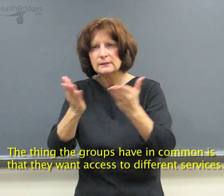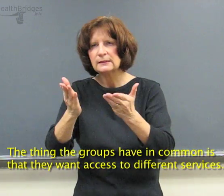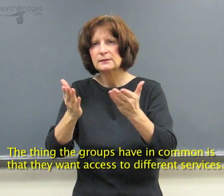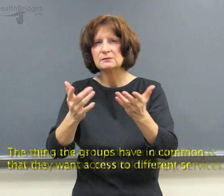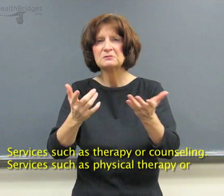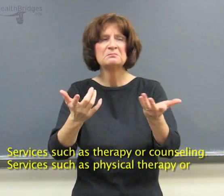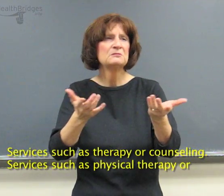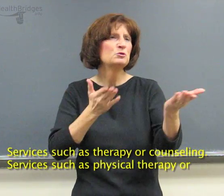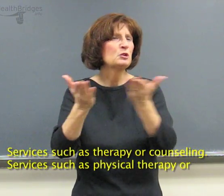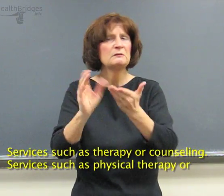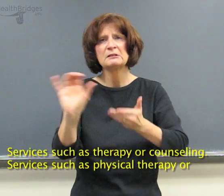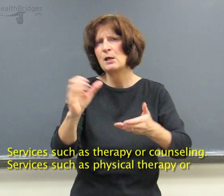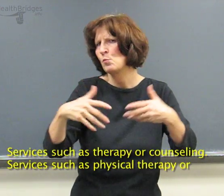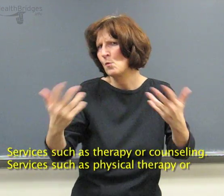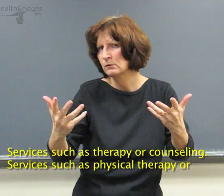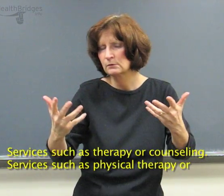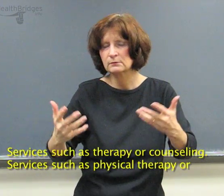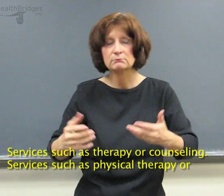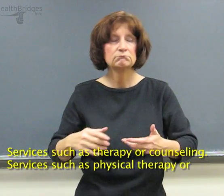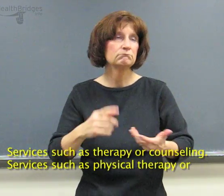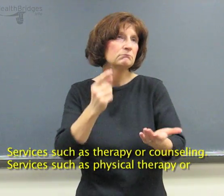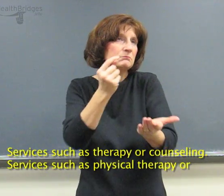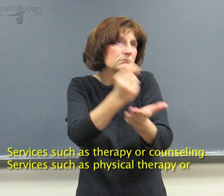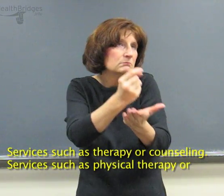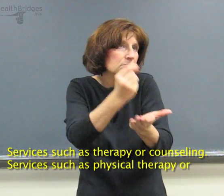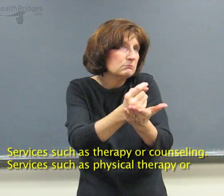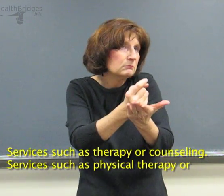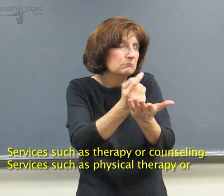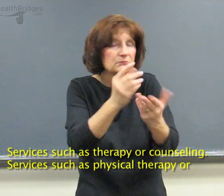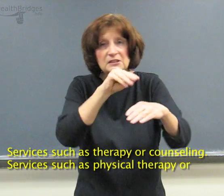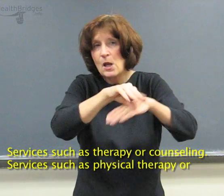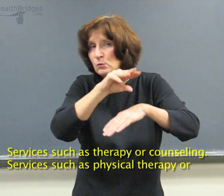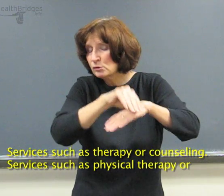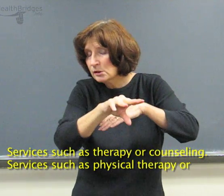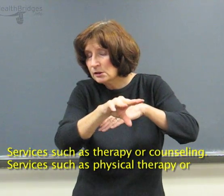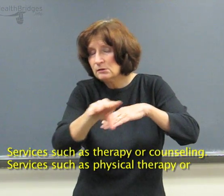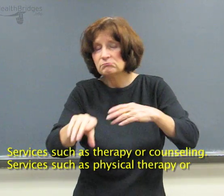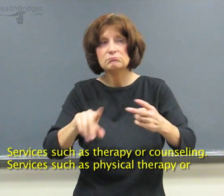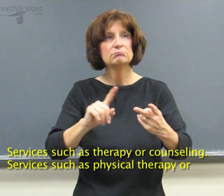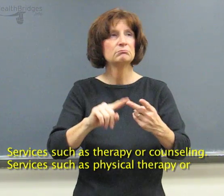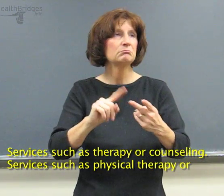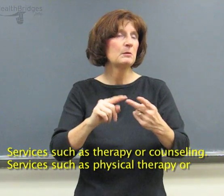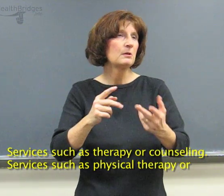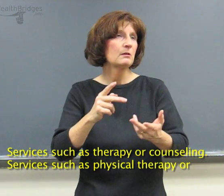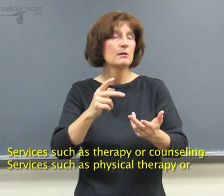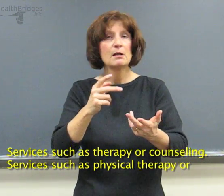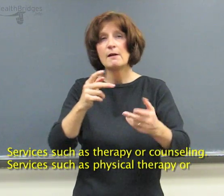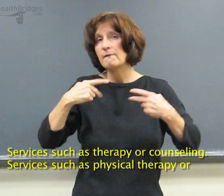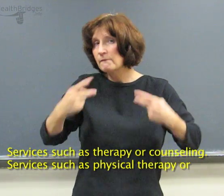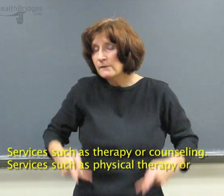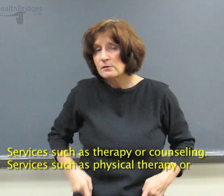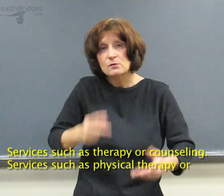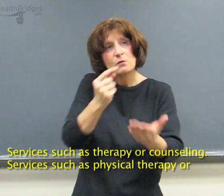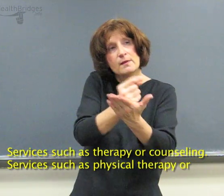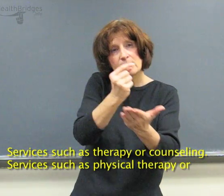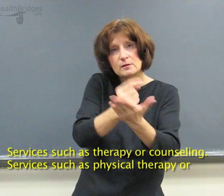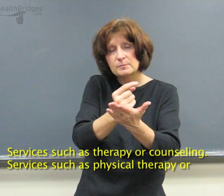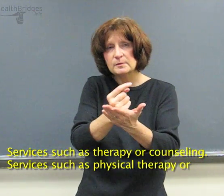is that they want access to different services such as therapy or counseling, services such